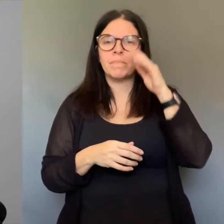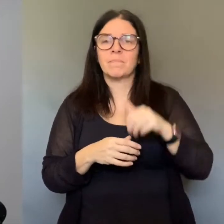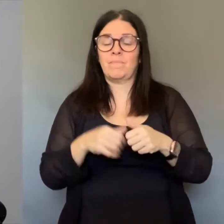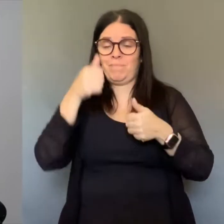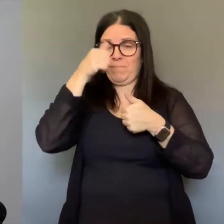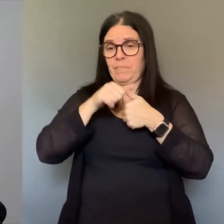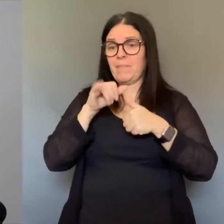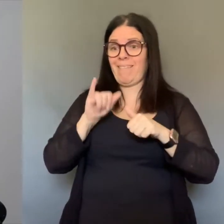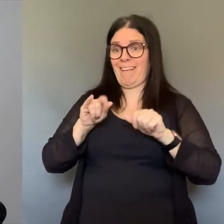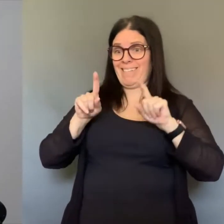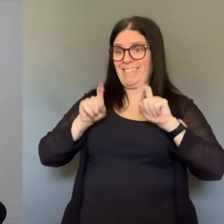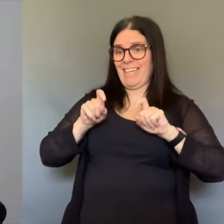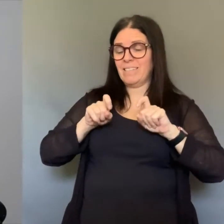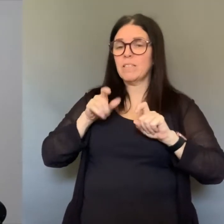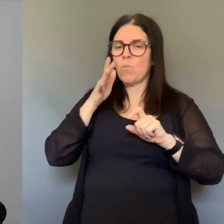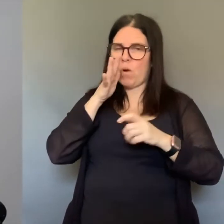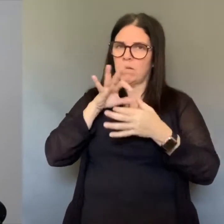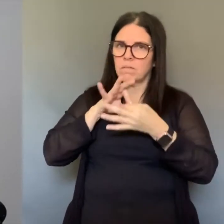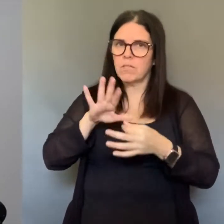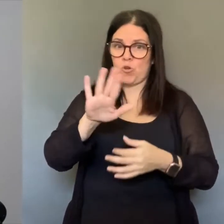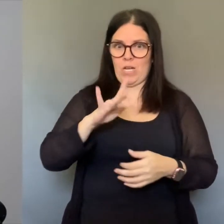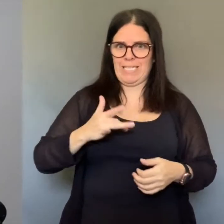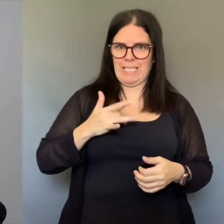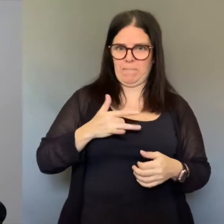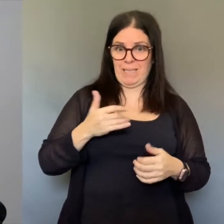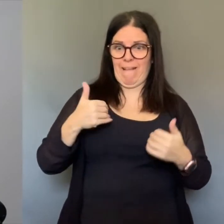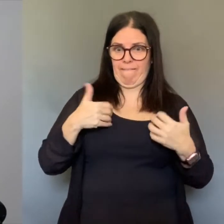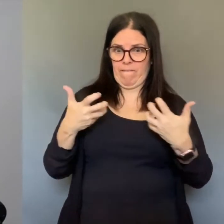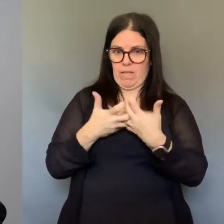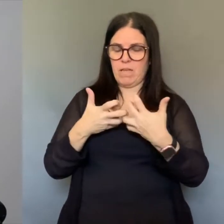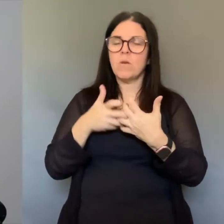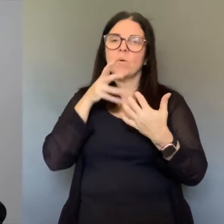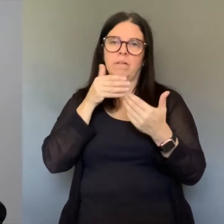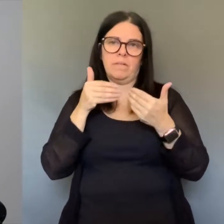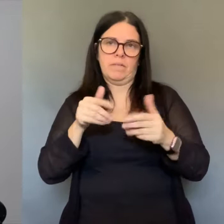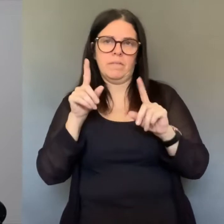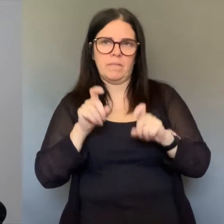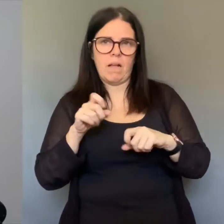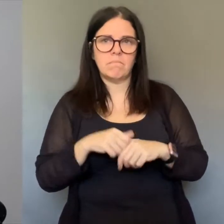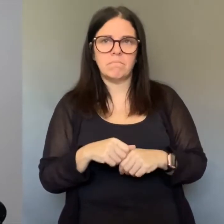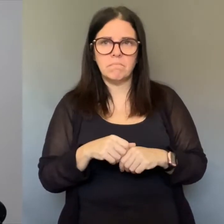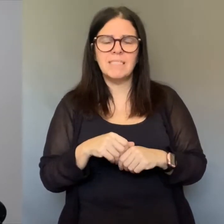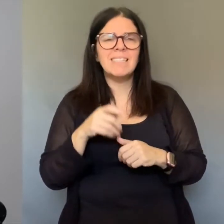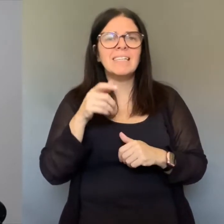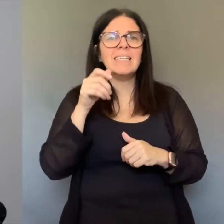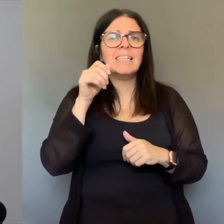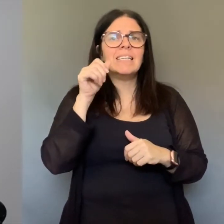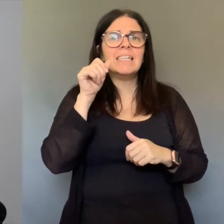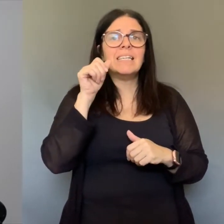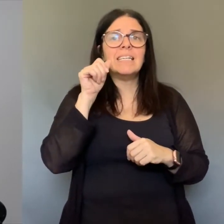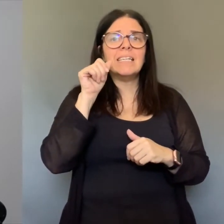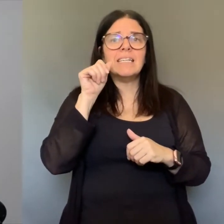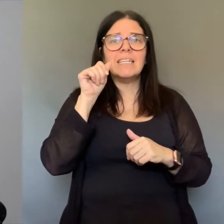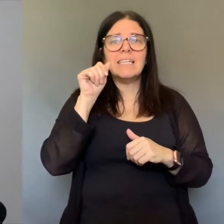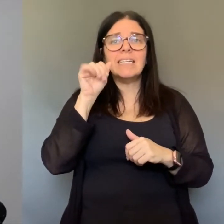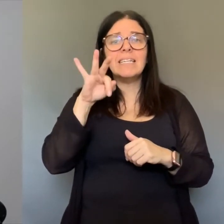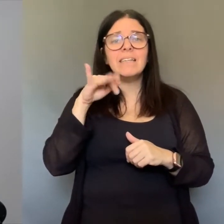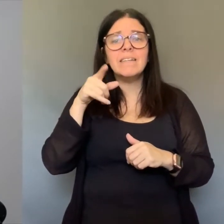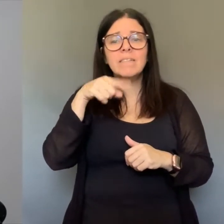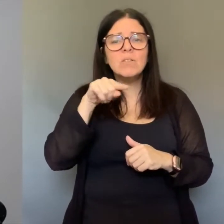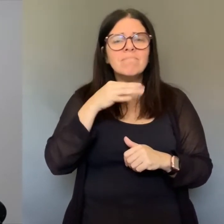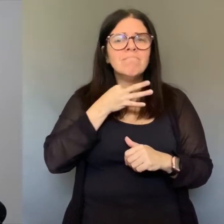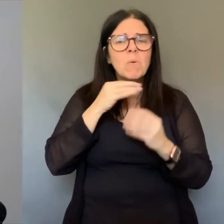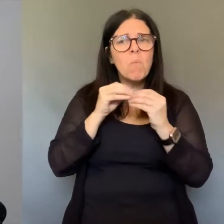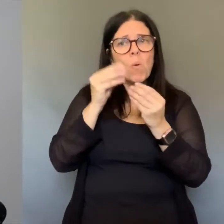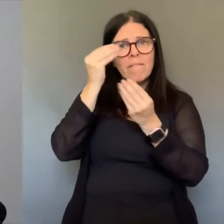have symptoms of COVID-19. Please continue to visit WECHU.org for the most current information and case counts.